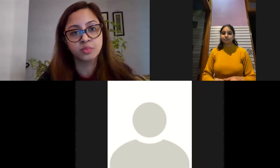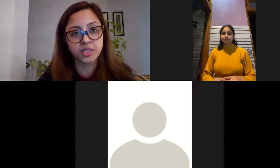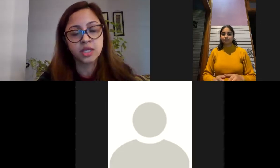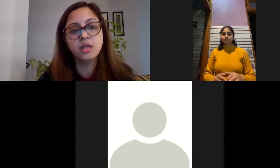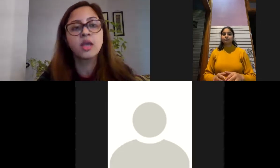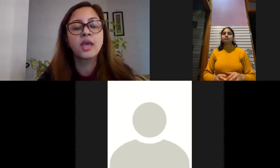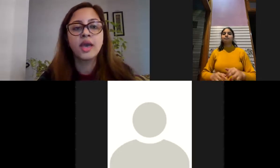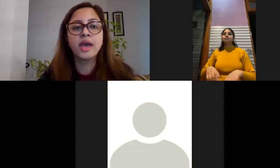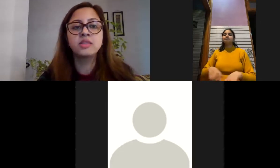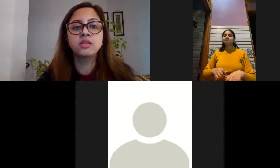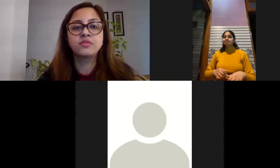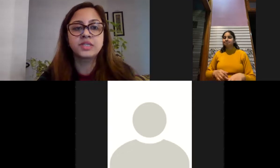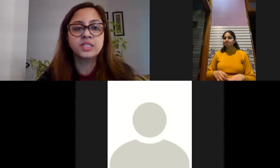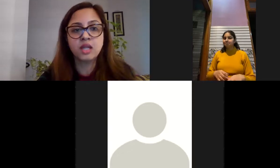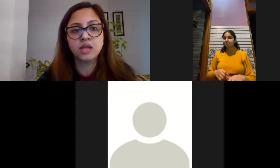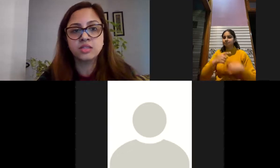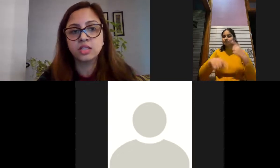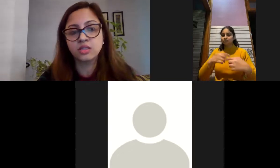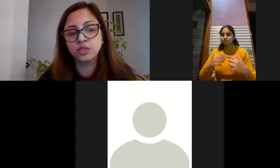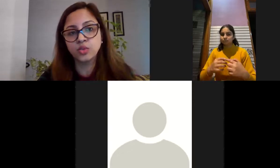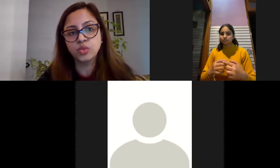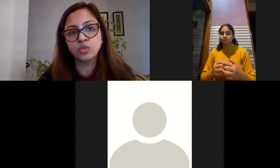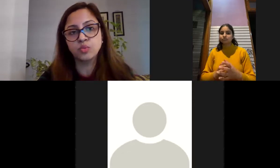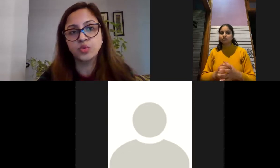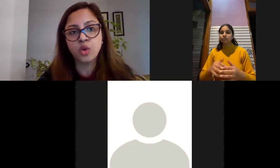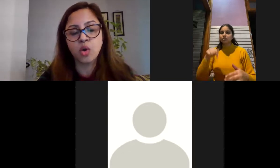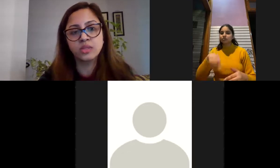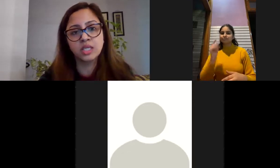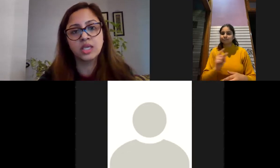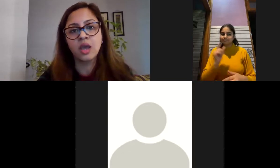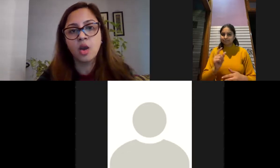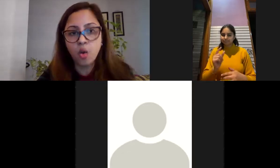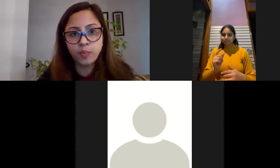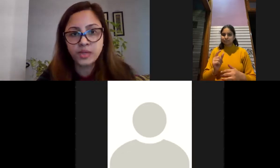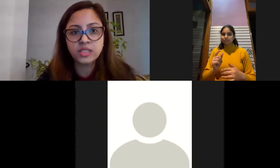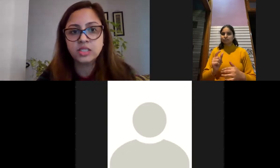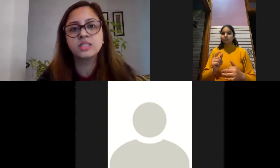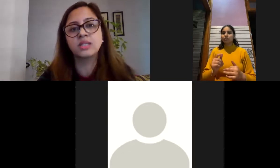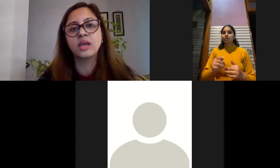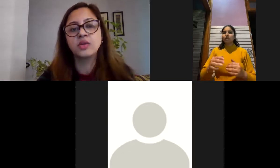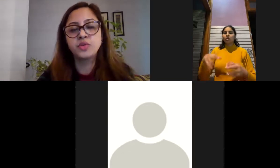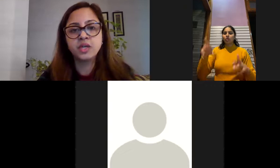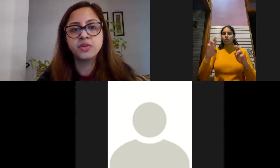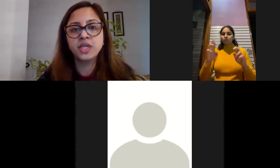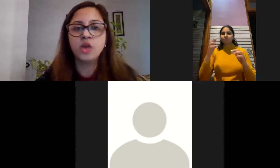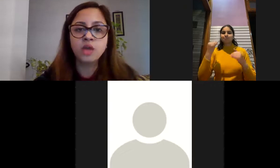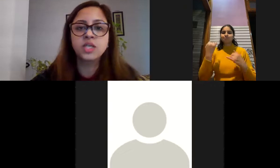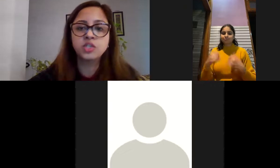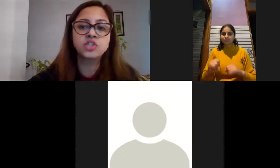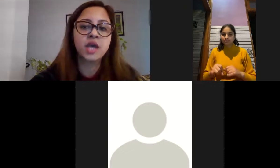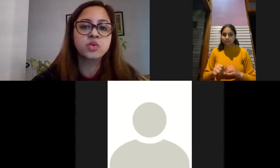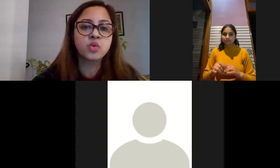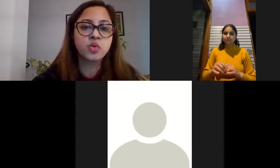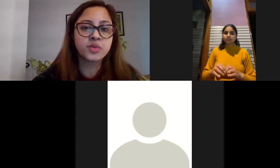reduction of Bertha. At the first glance, it is used to prolong the hopelessness, dreary